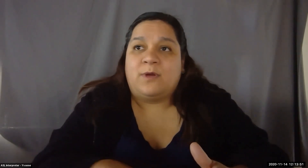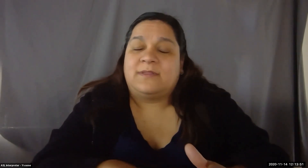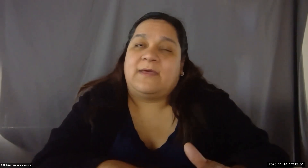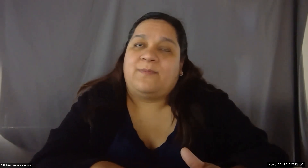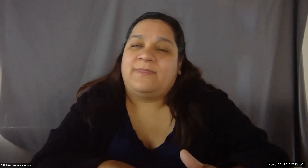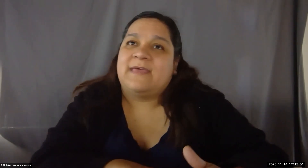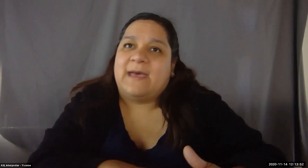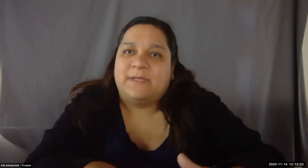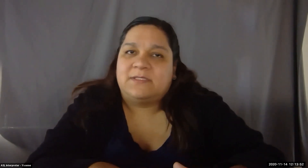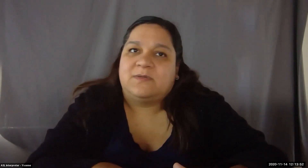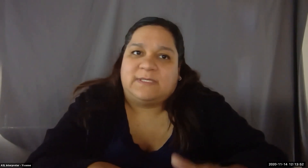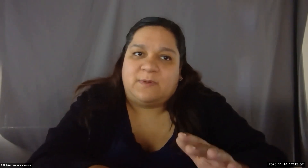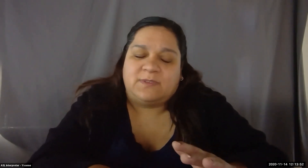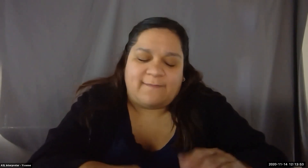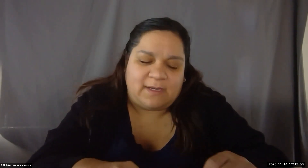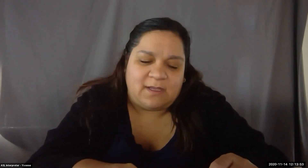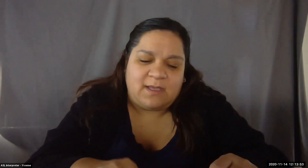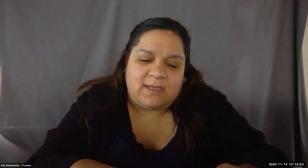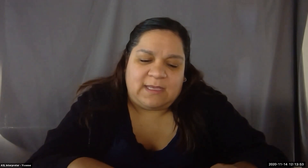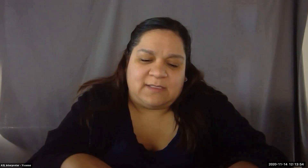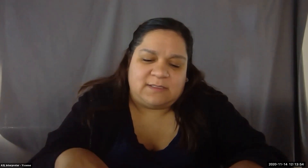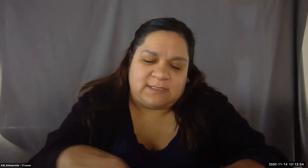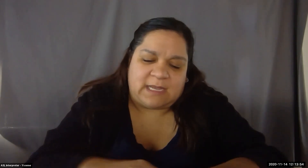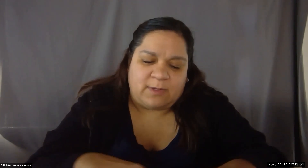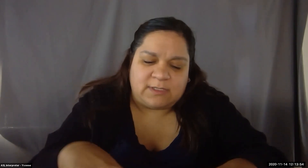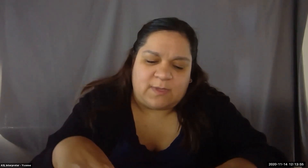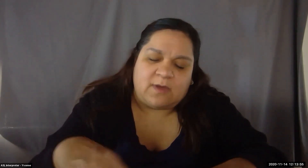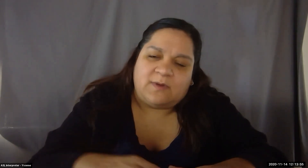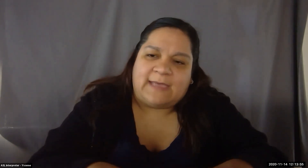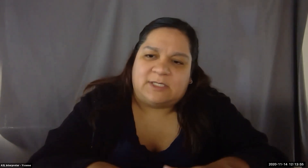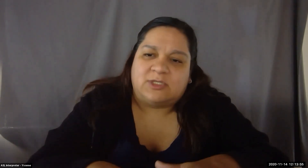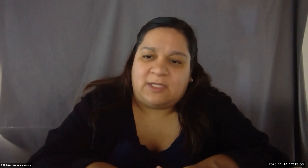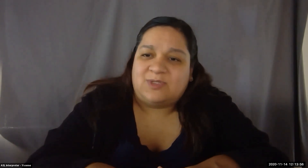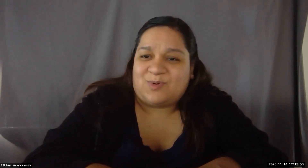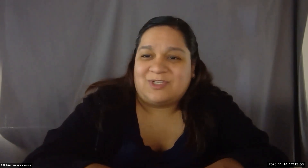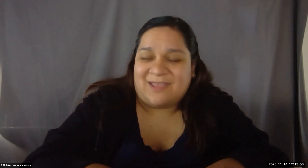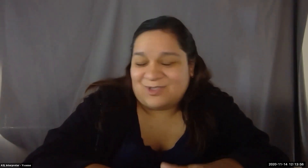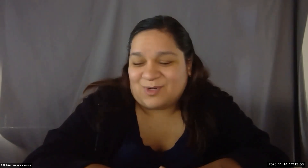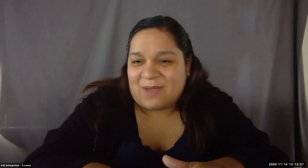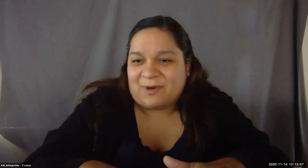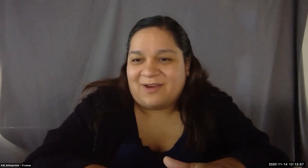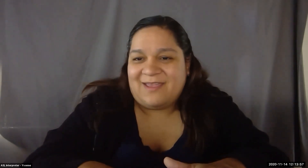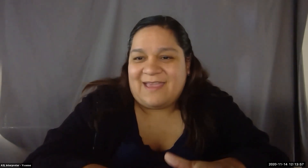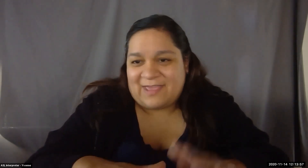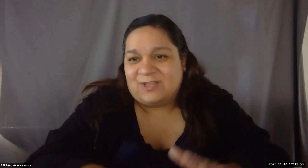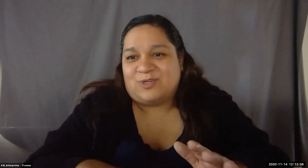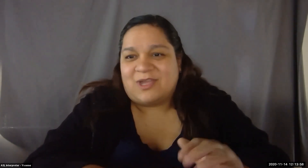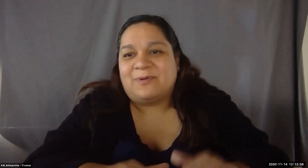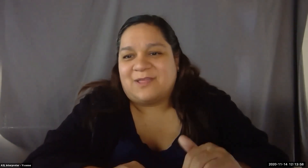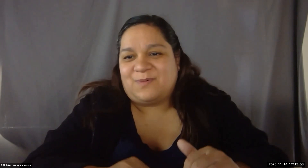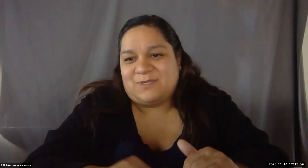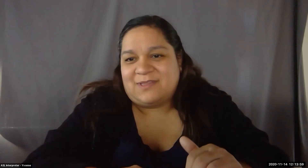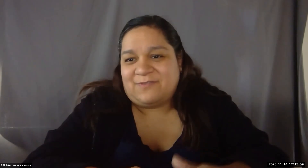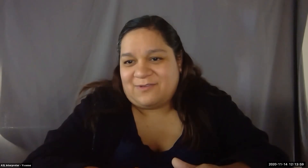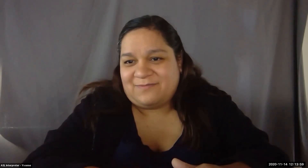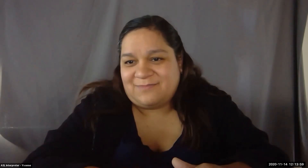The thing that happens to us most often is the Stater Brothers that we go to has a in-store shopper, and that in-store shopper